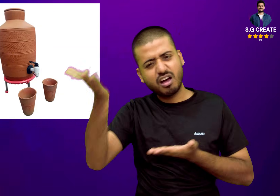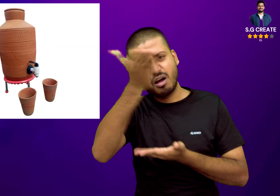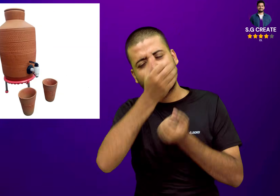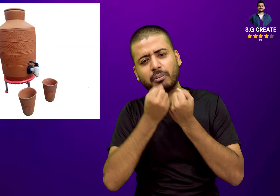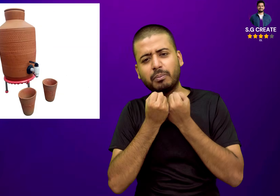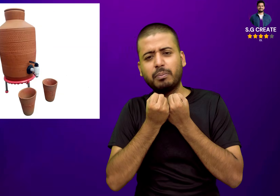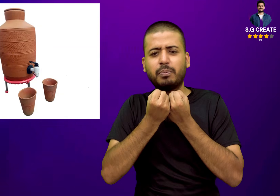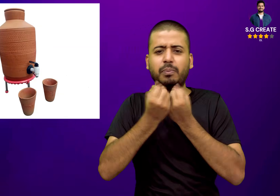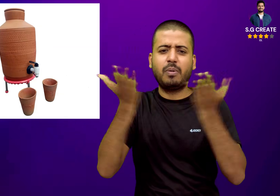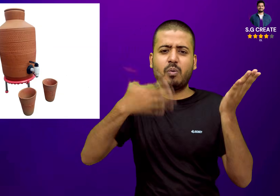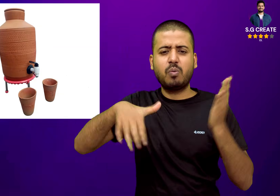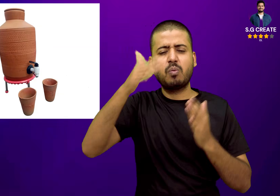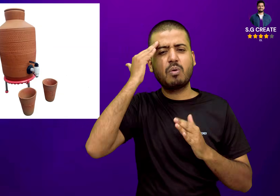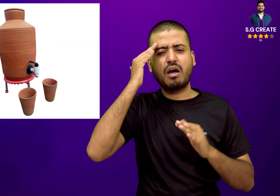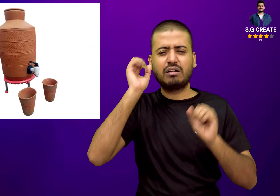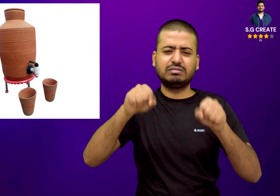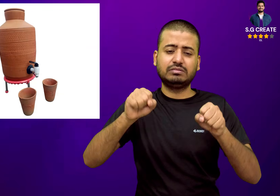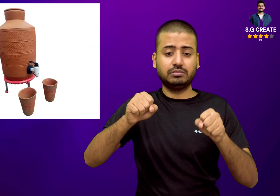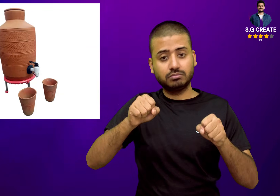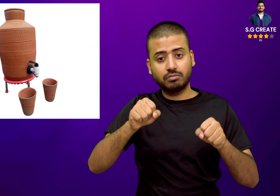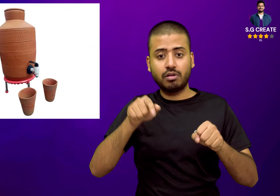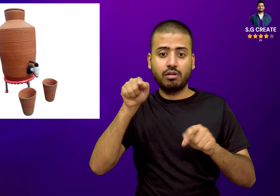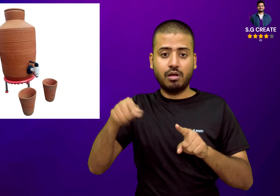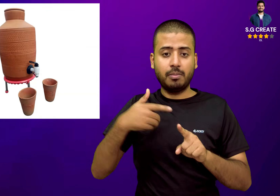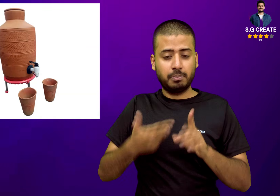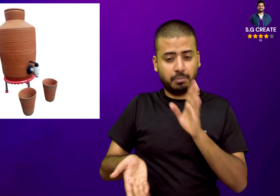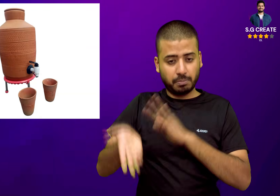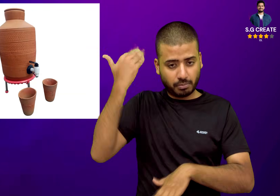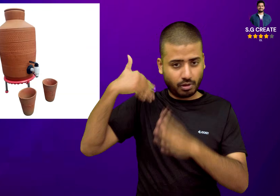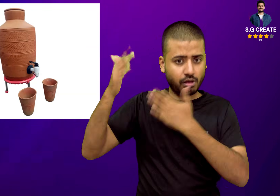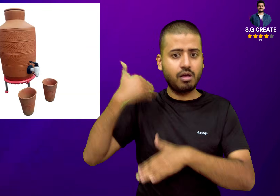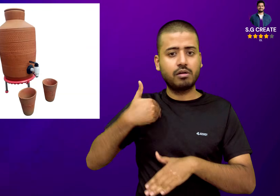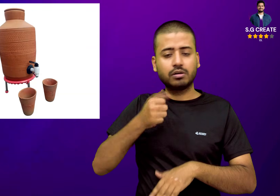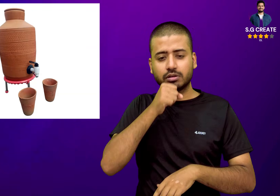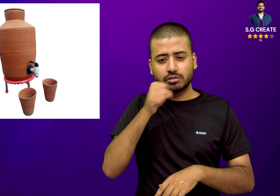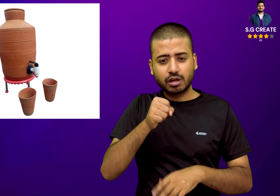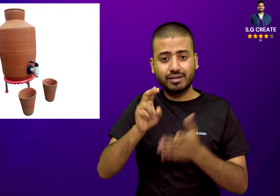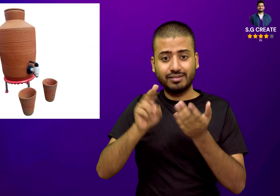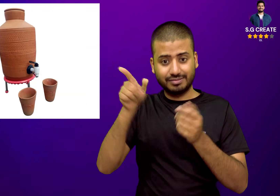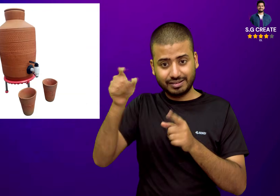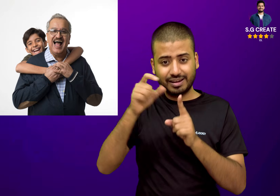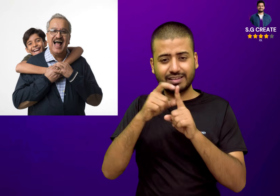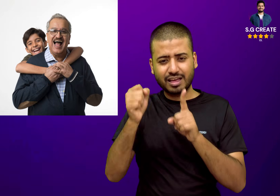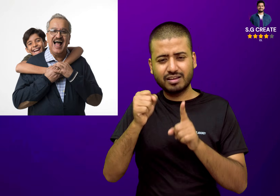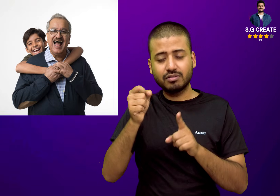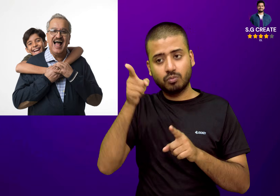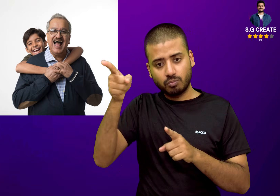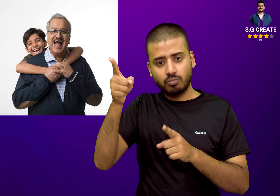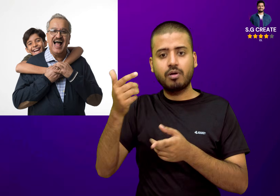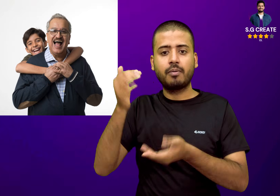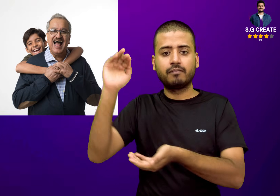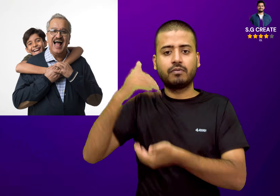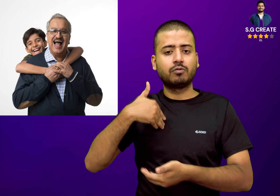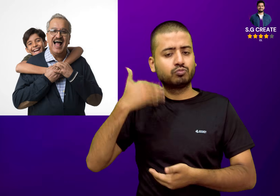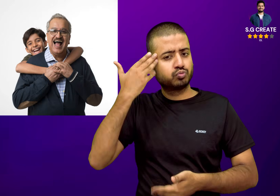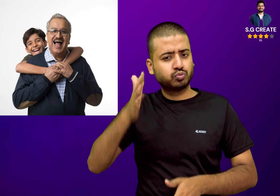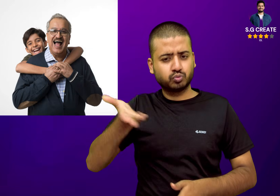damp exterior, the water evaporates. This phase transition absorbs latent heat from the bag, causing the temperature of the